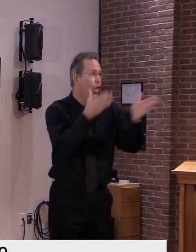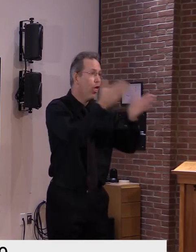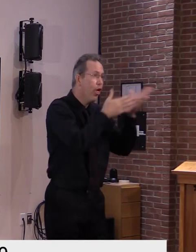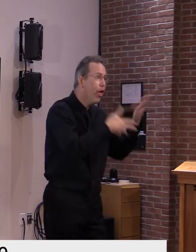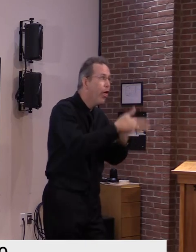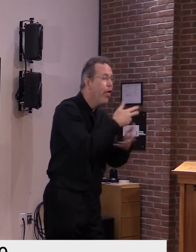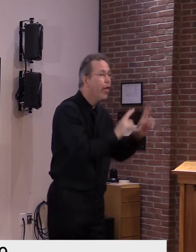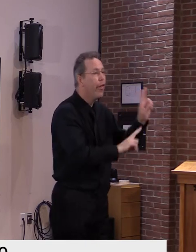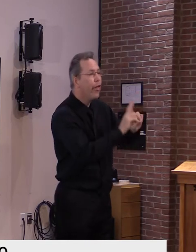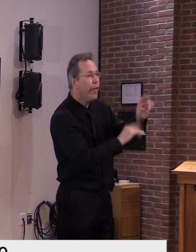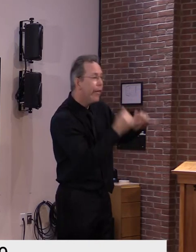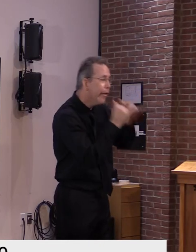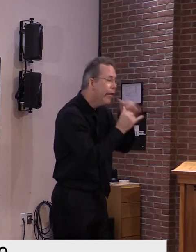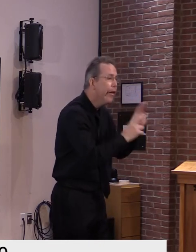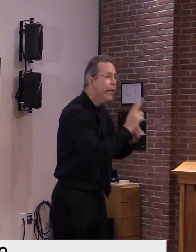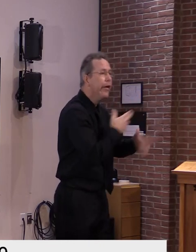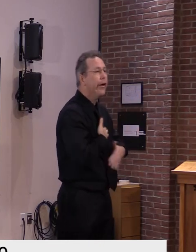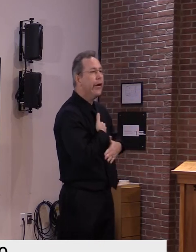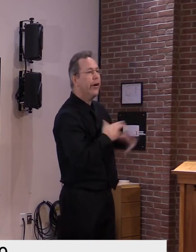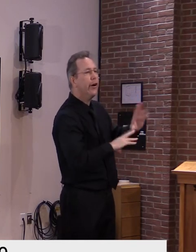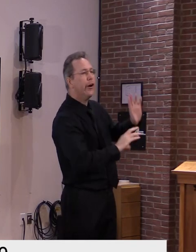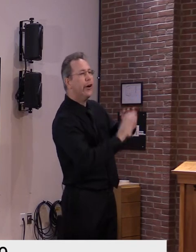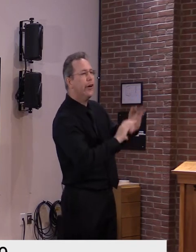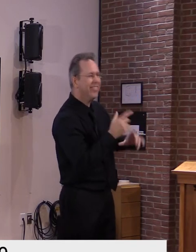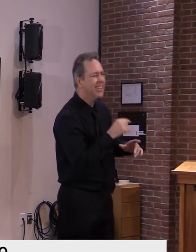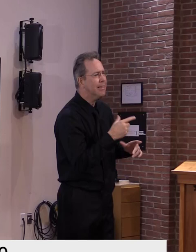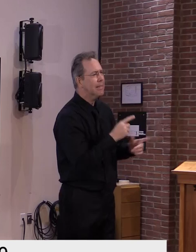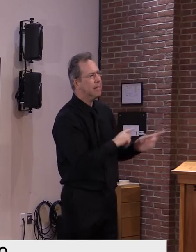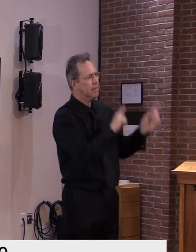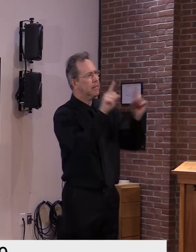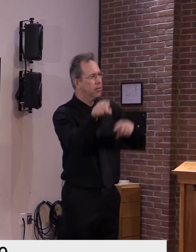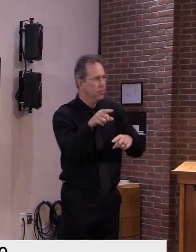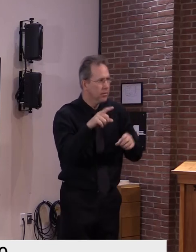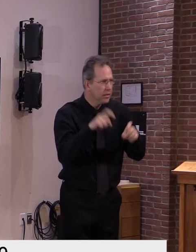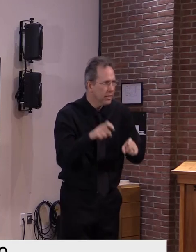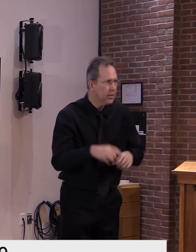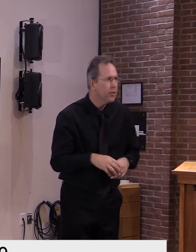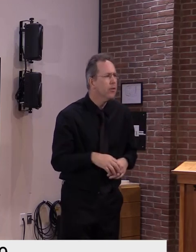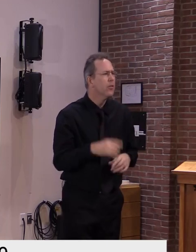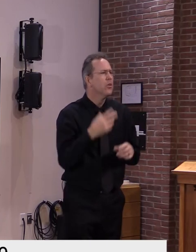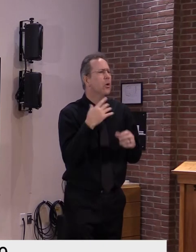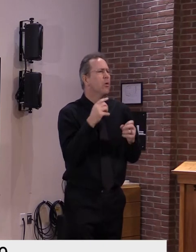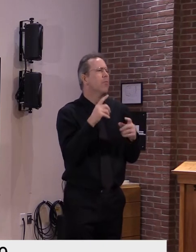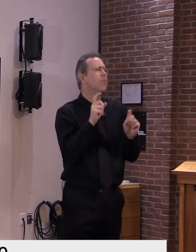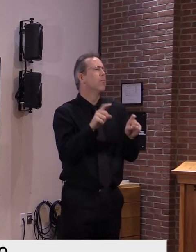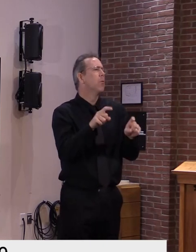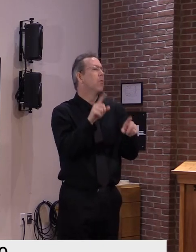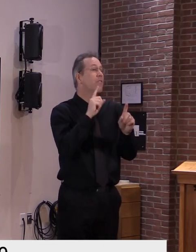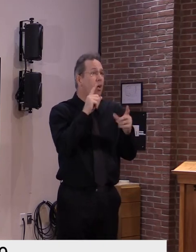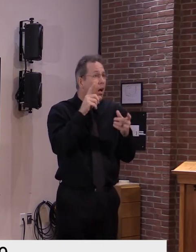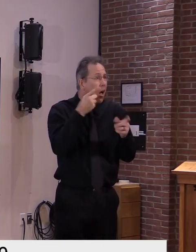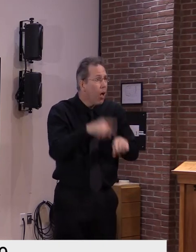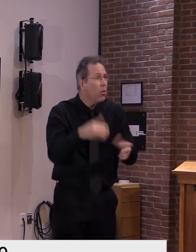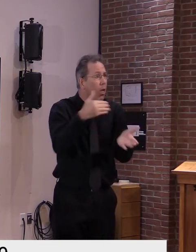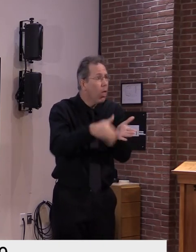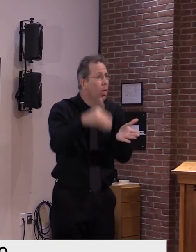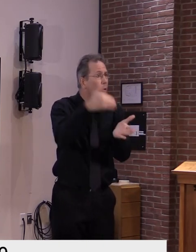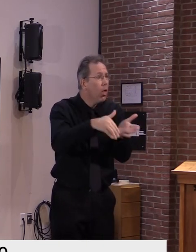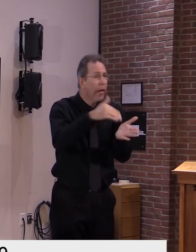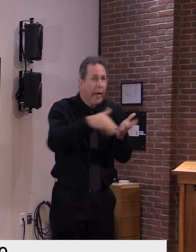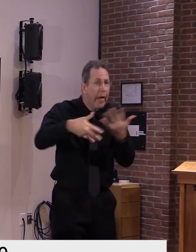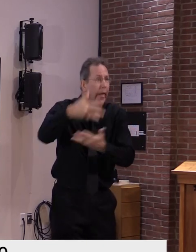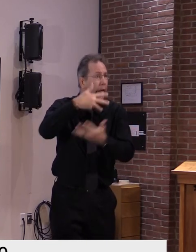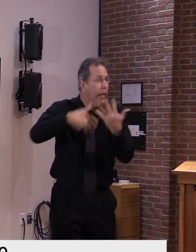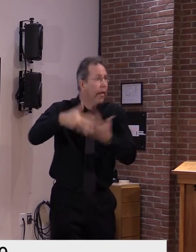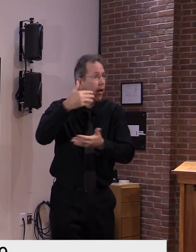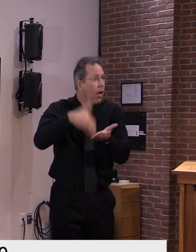that clinicians direct those individuals to get weekly testing. Because again, we're trying to get at the people who have virus but